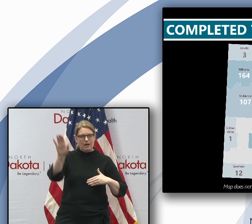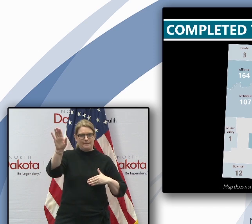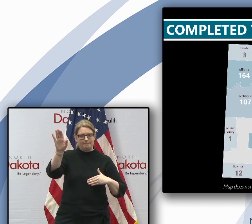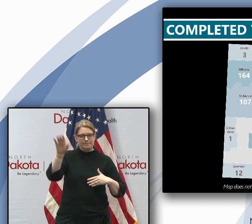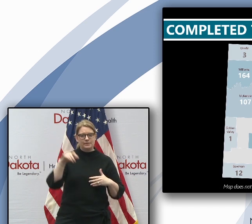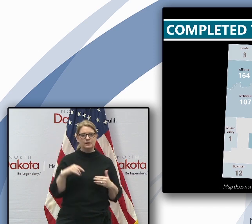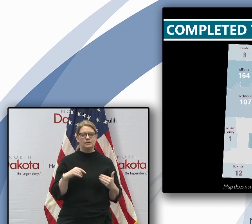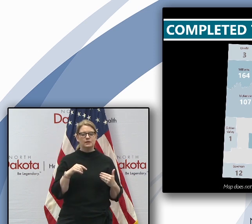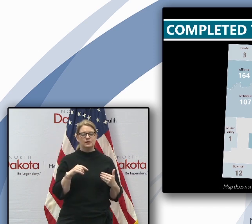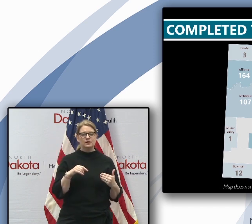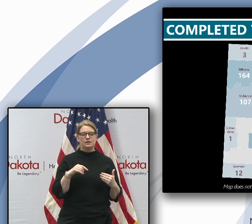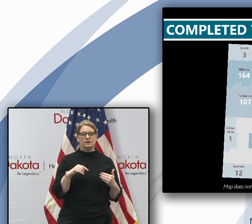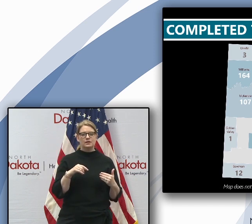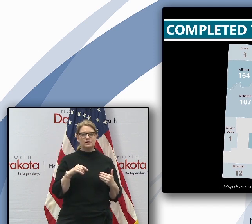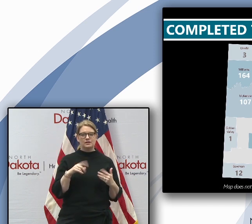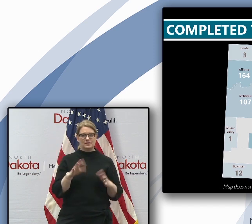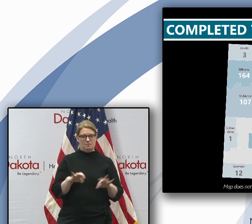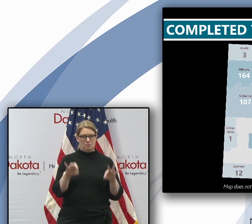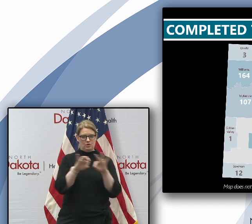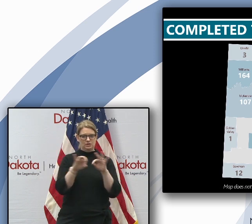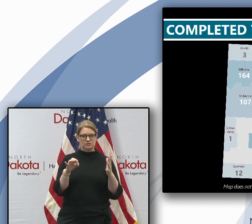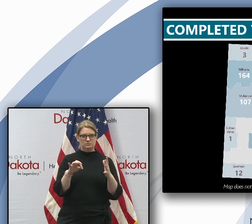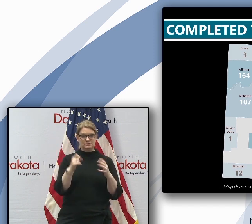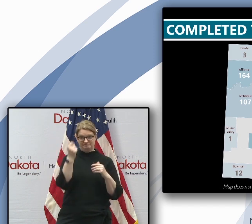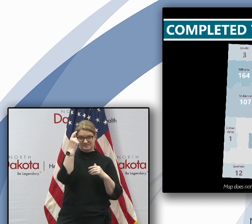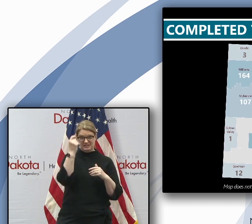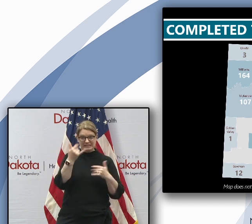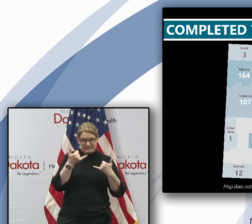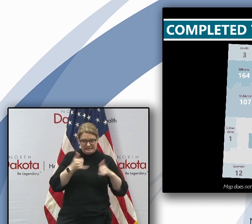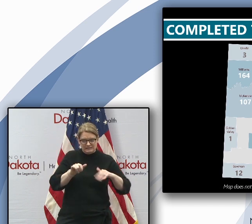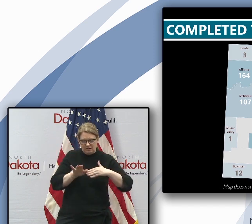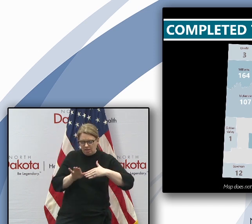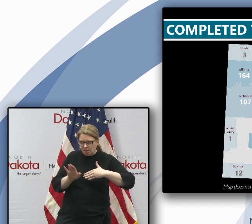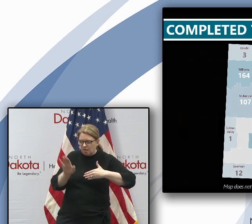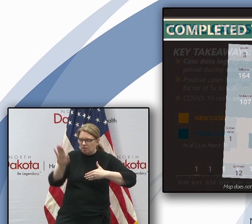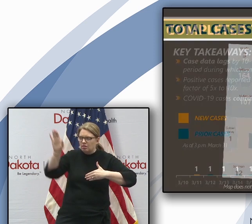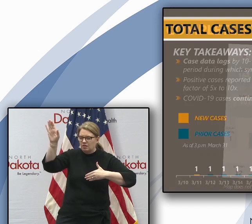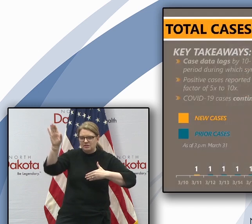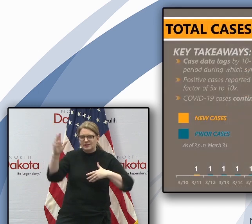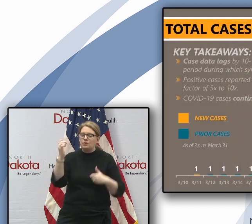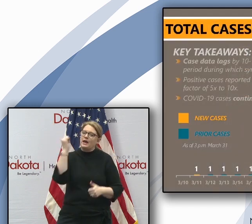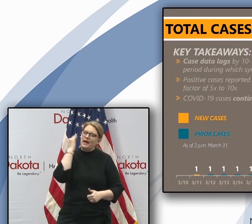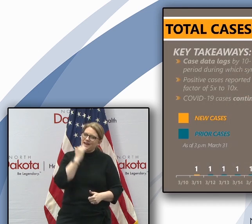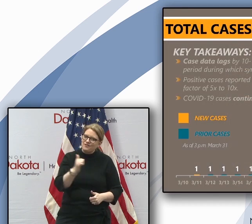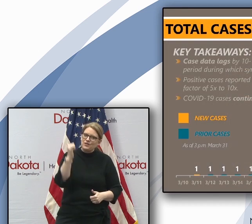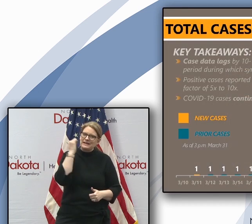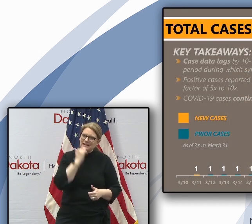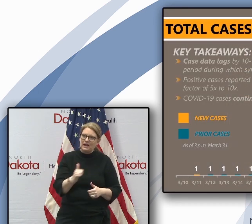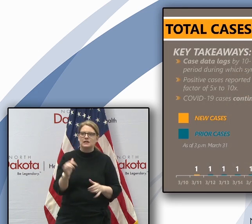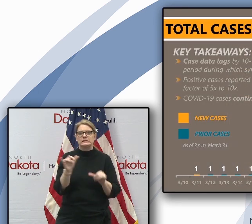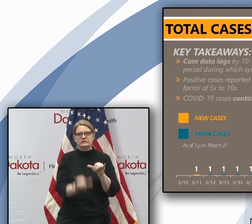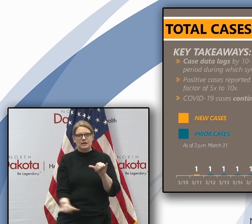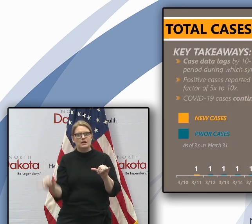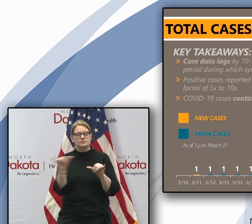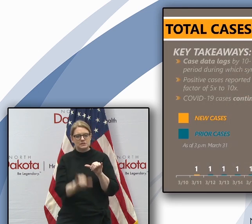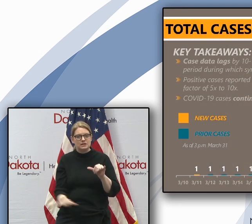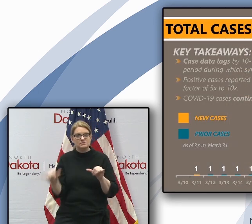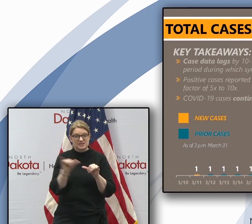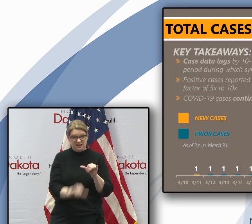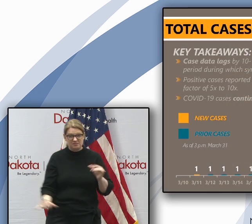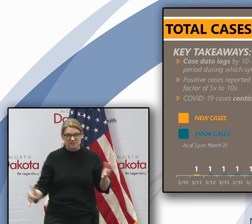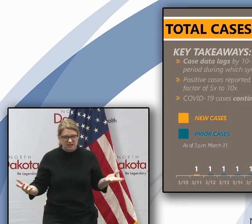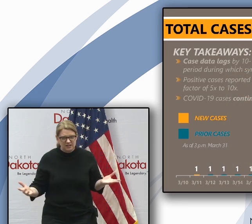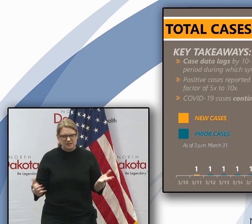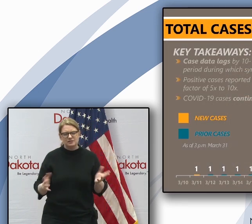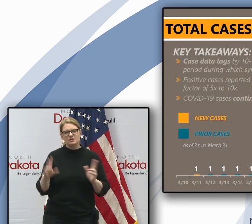this is that the curve is still going up. I mean, this is the message every day, which is that we are, some